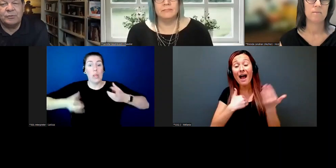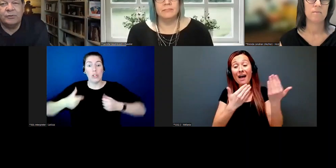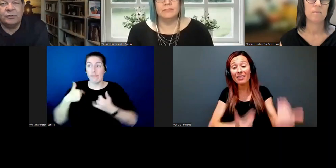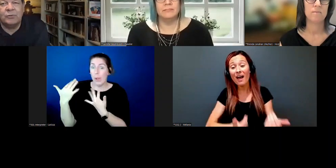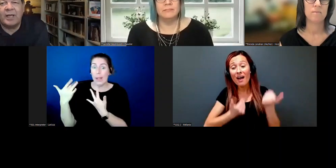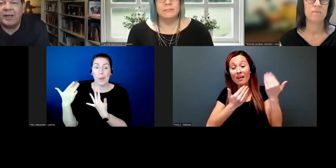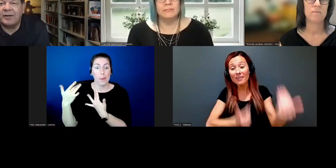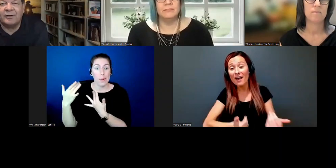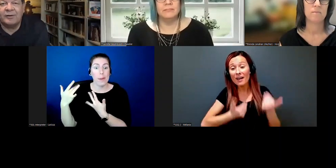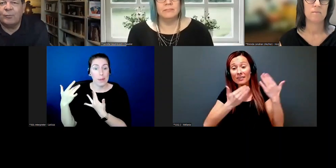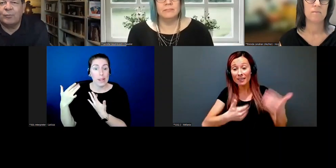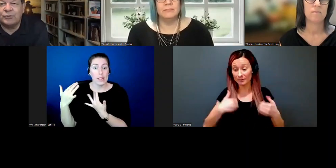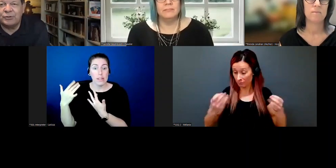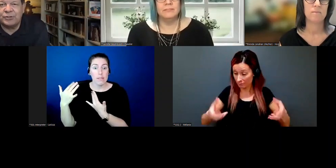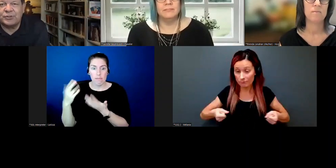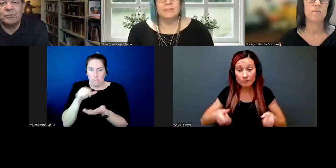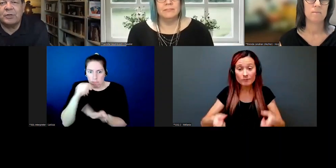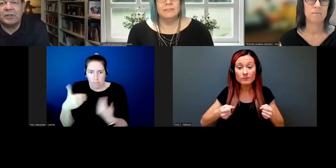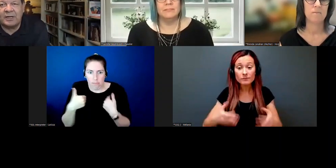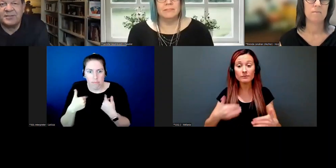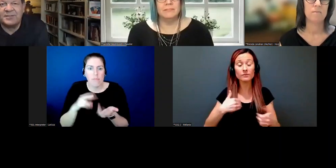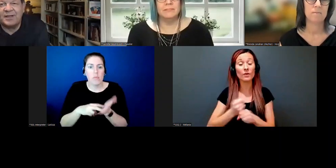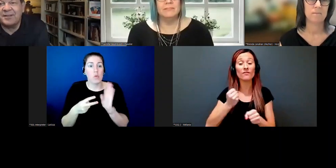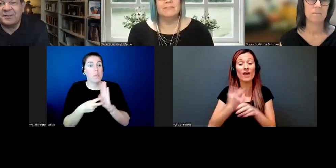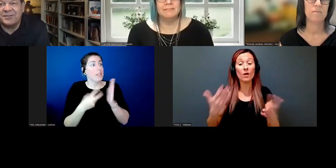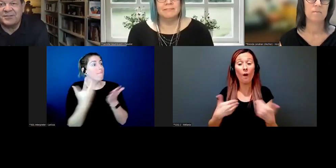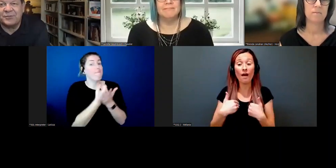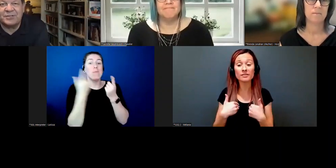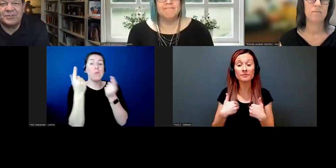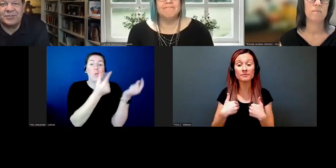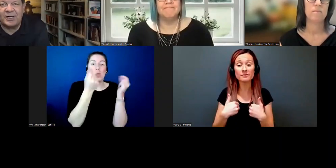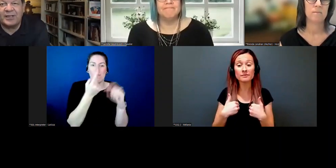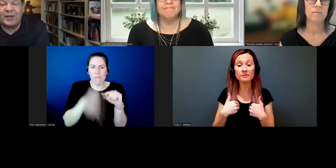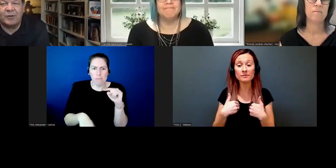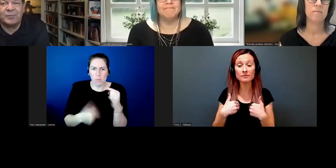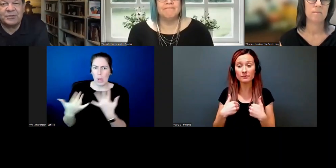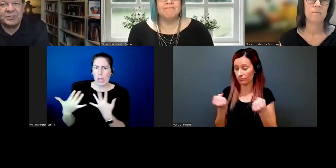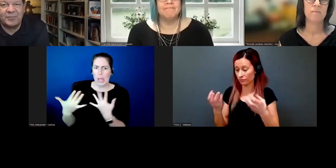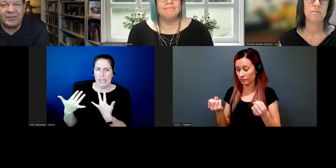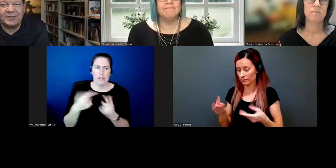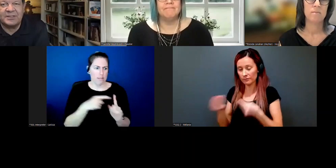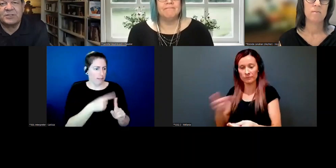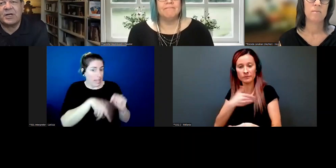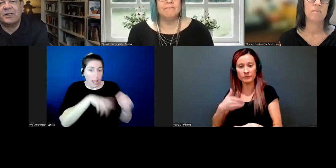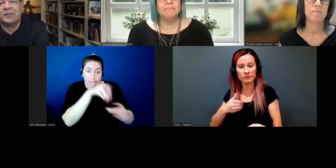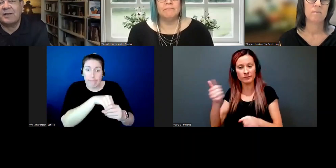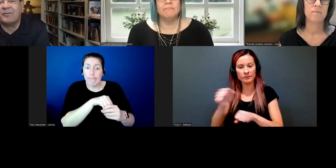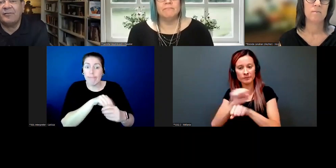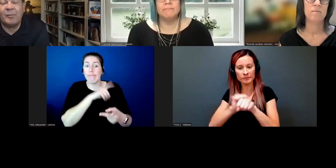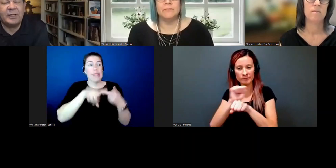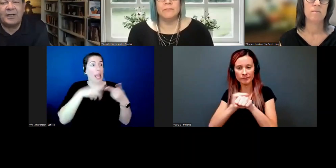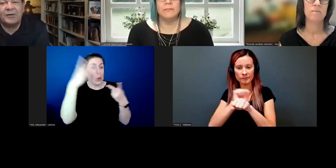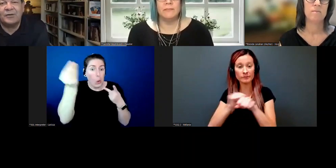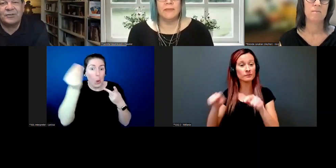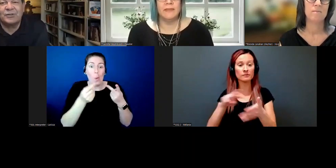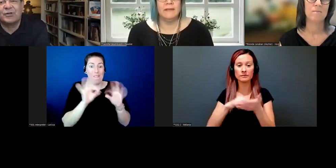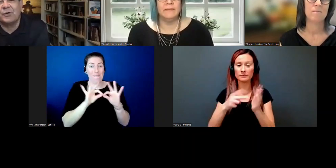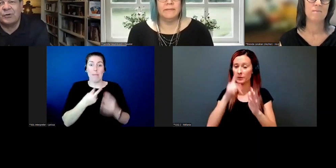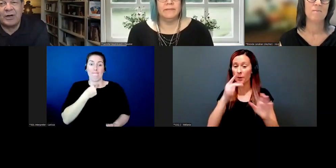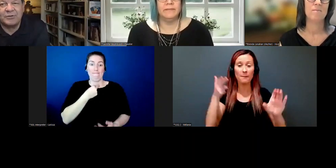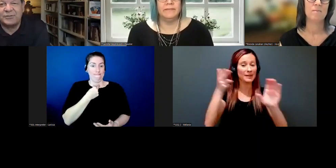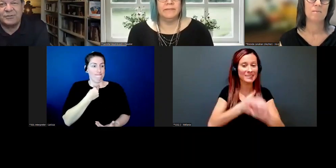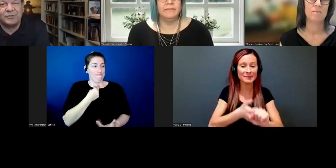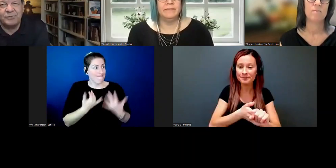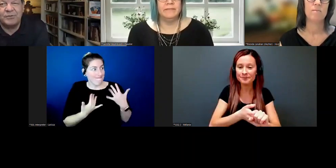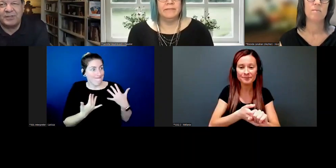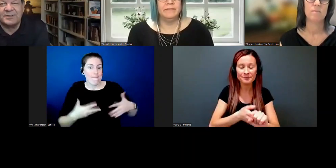you lack opportunities to do other things. So this child cannot participate. That family cannot go